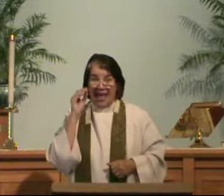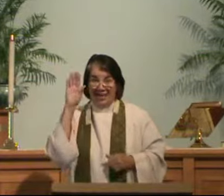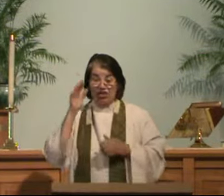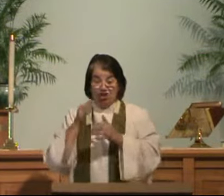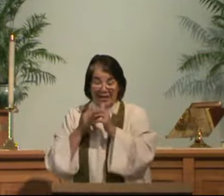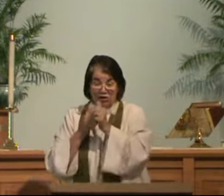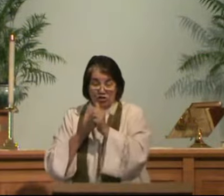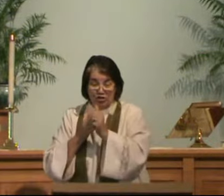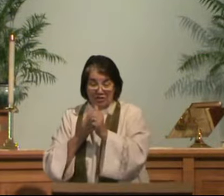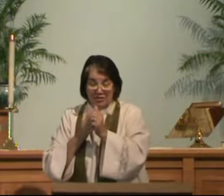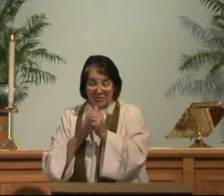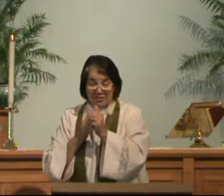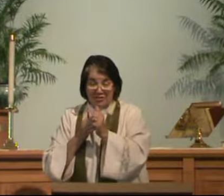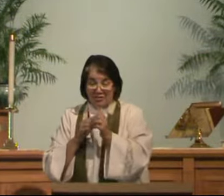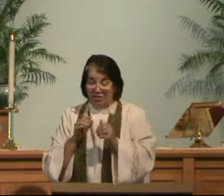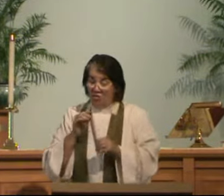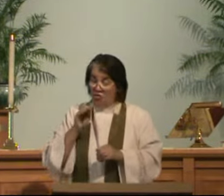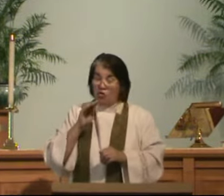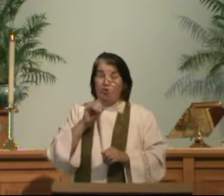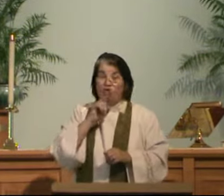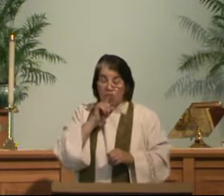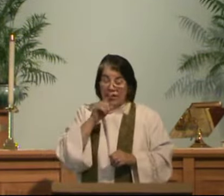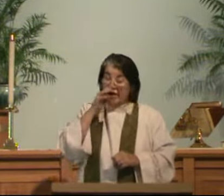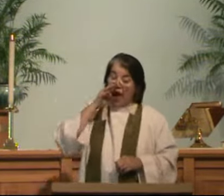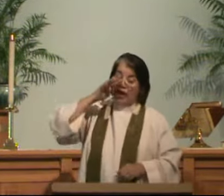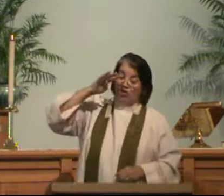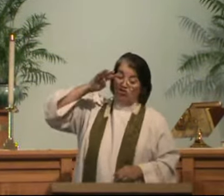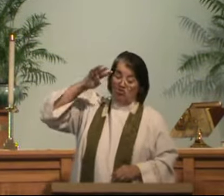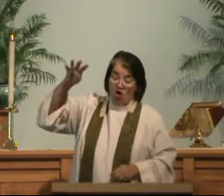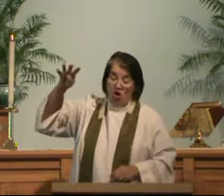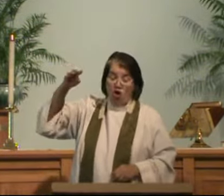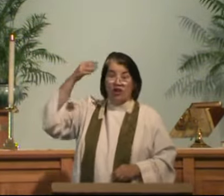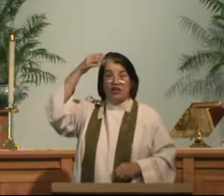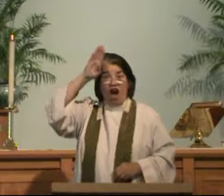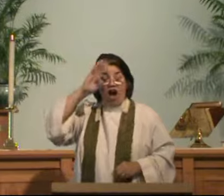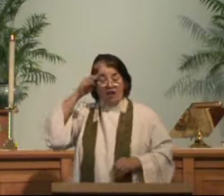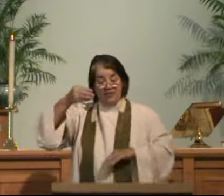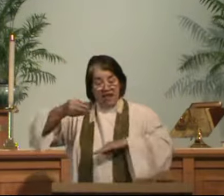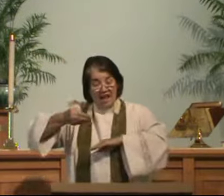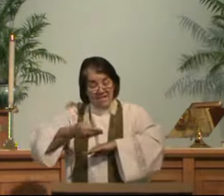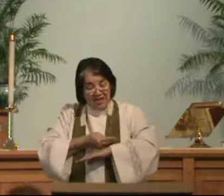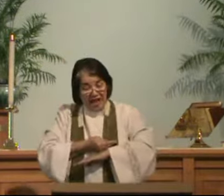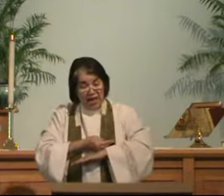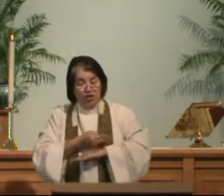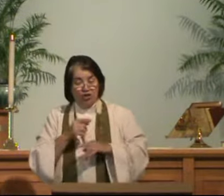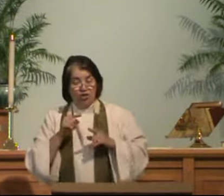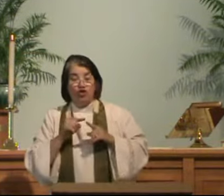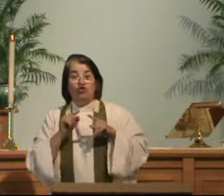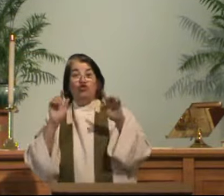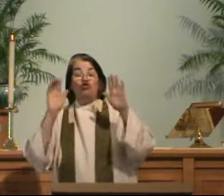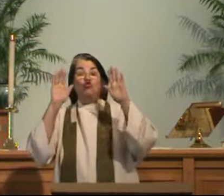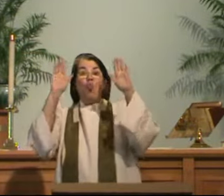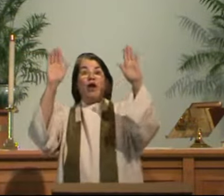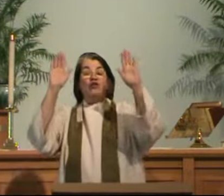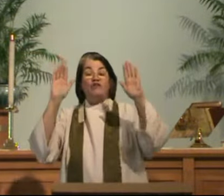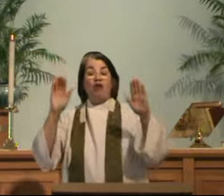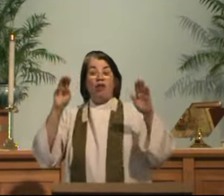and her leaders really ignored God's invitation to the wonderful